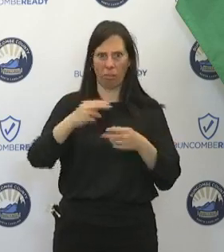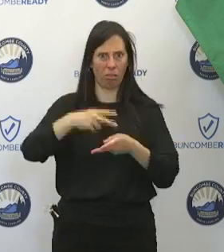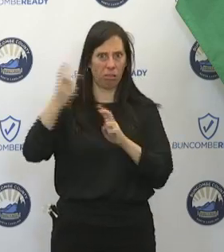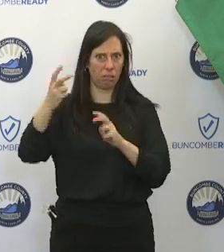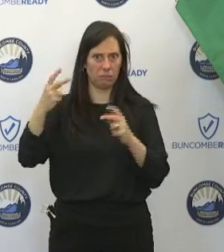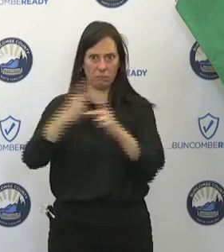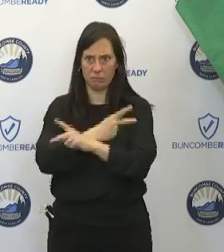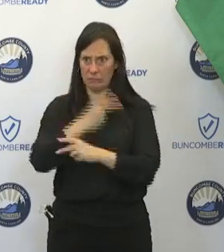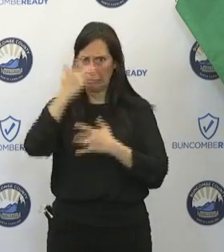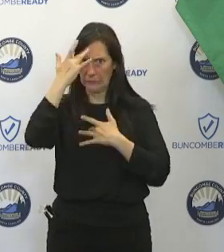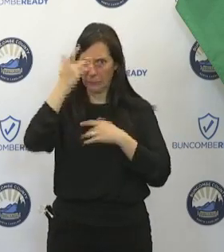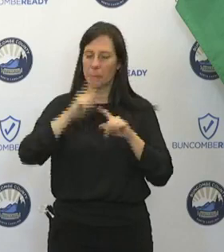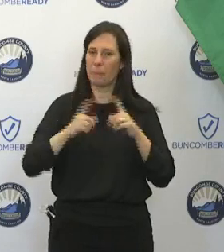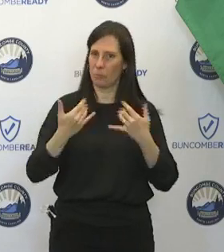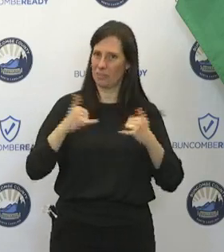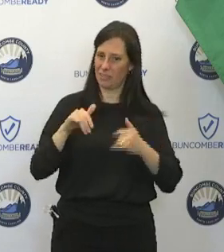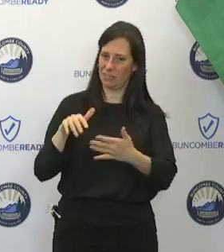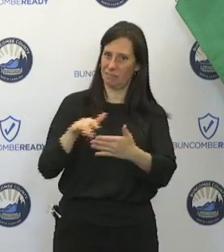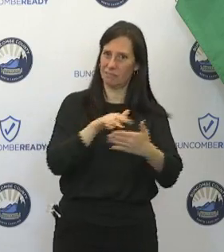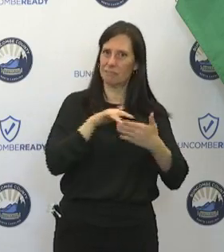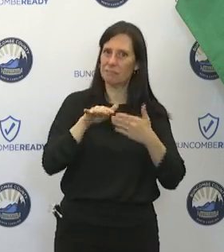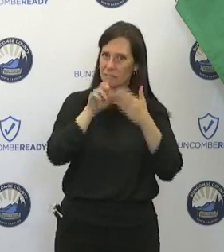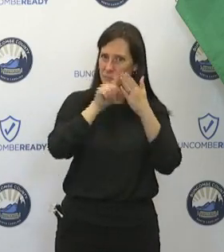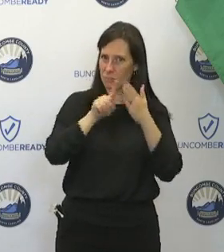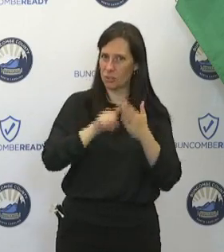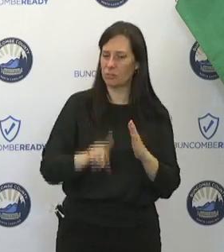variants is emerging.